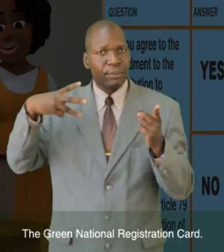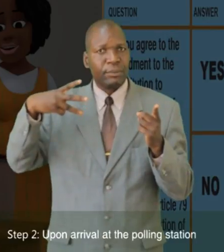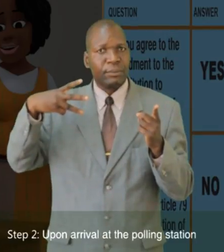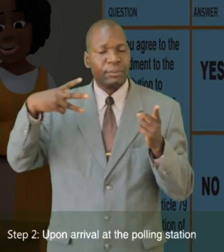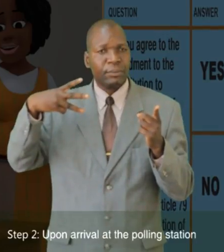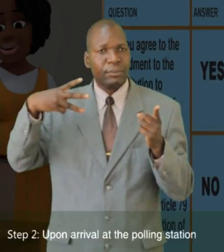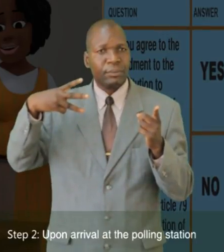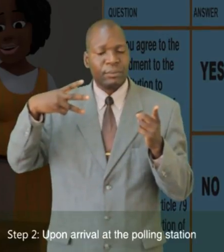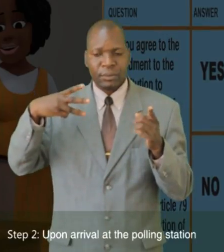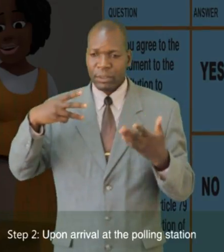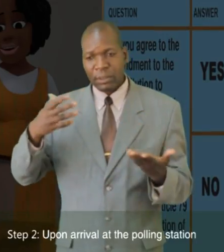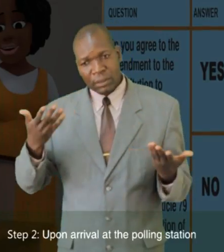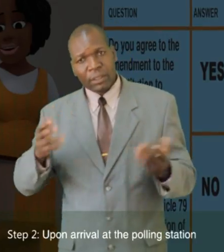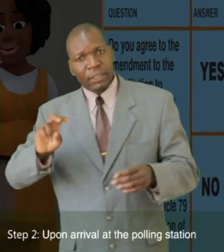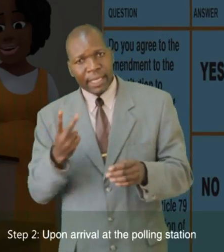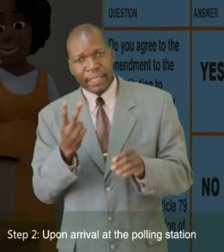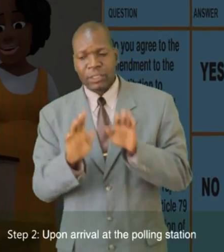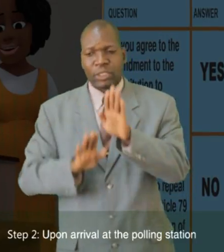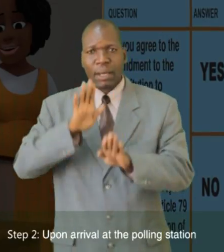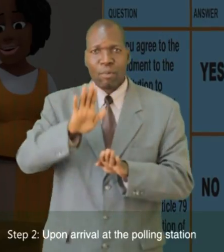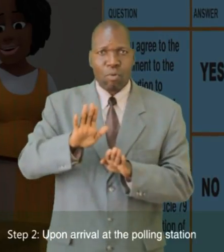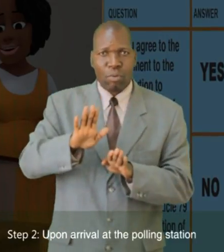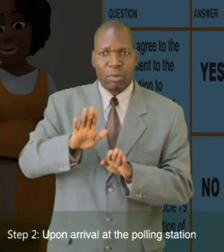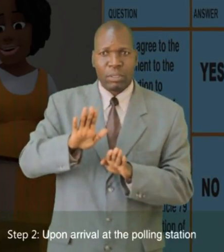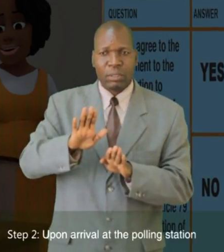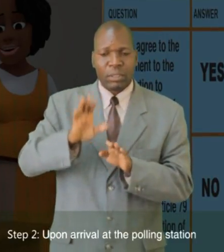Step 2. Upon arrival at the polling station,